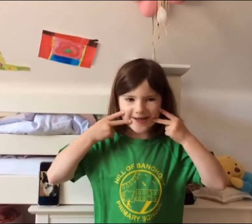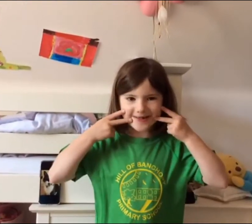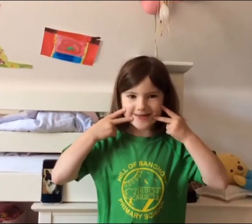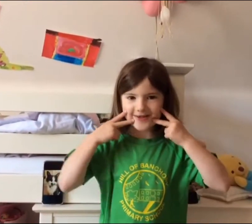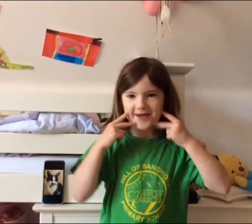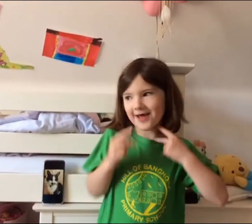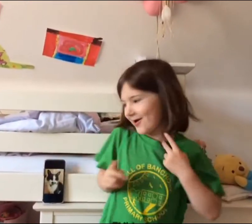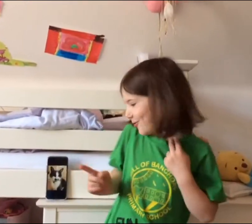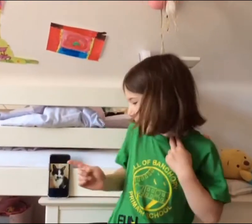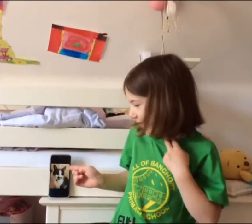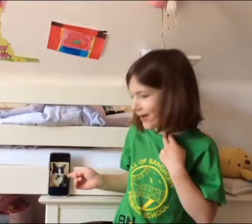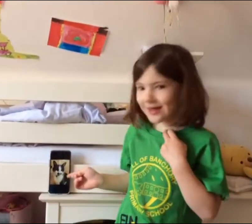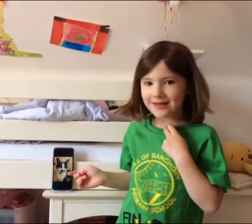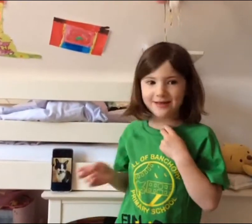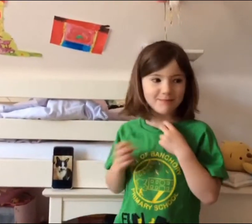cat, Holly.